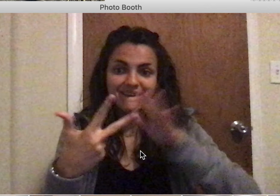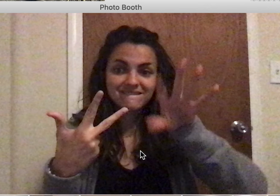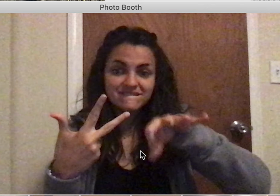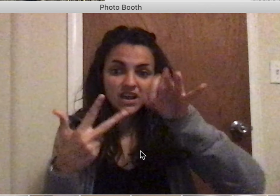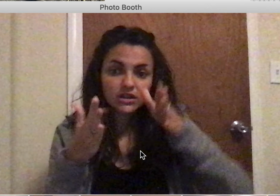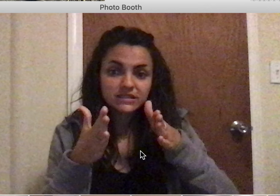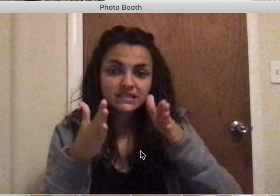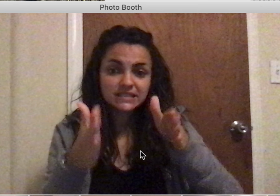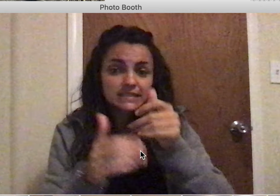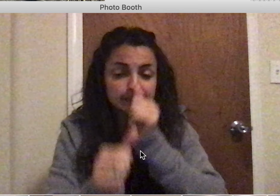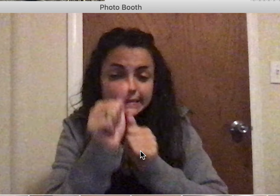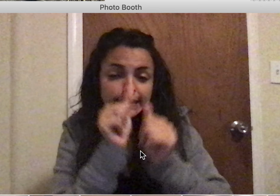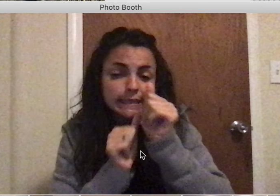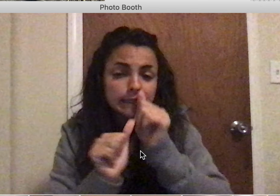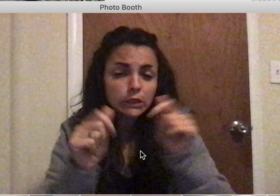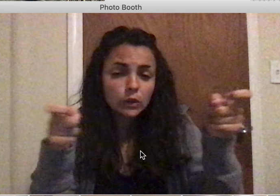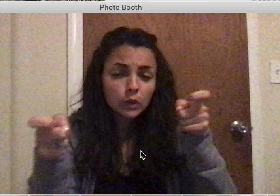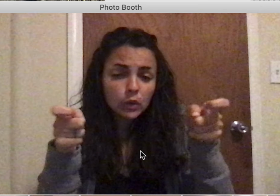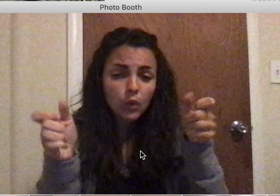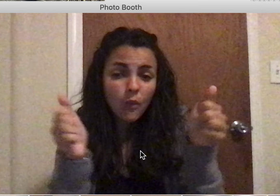more sustainably.